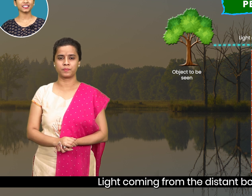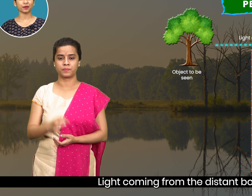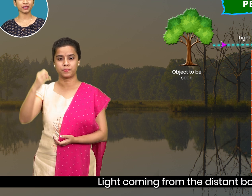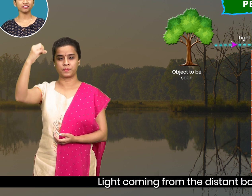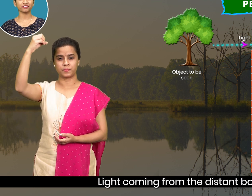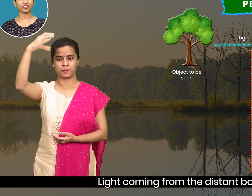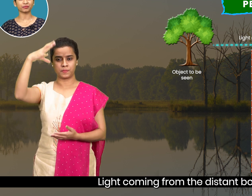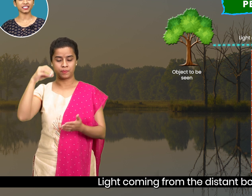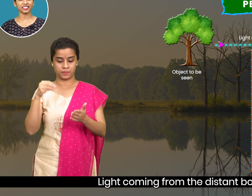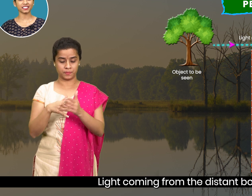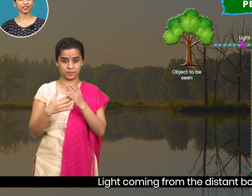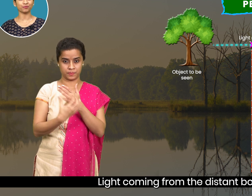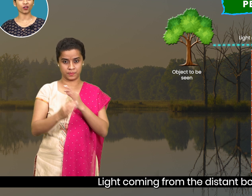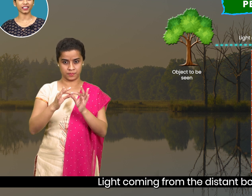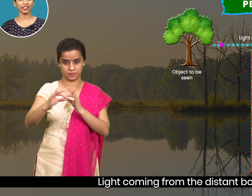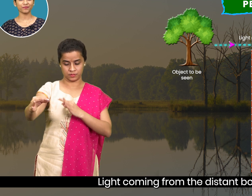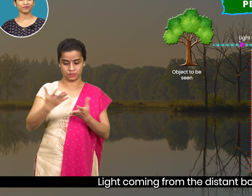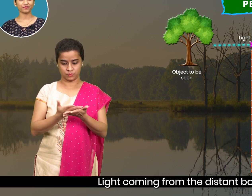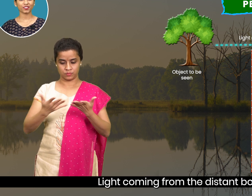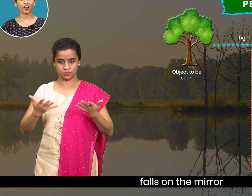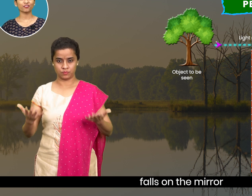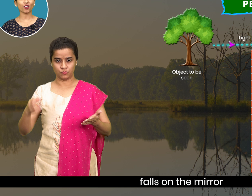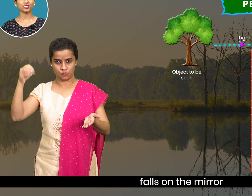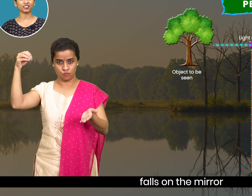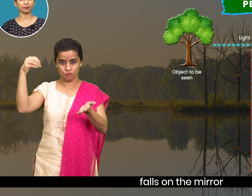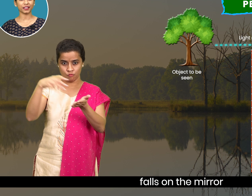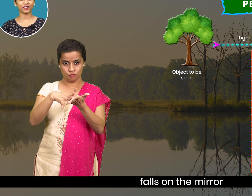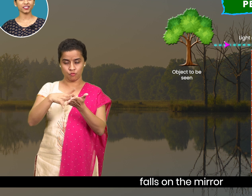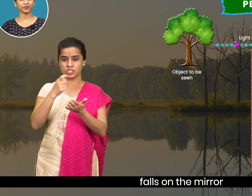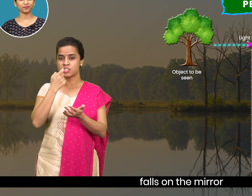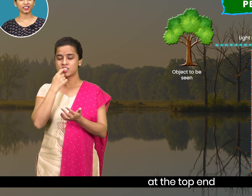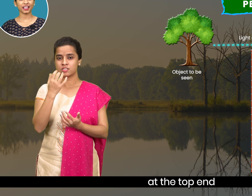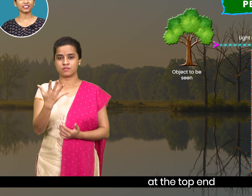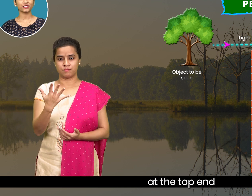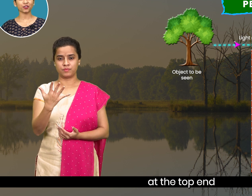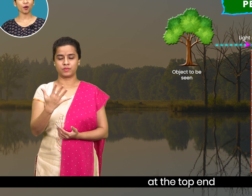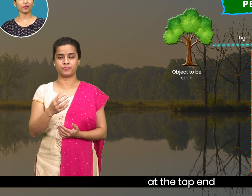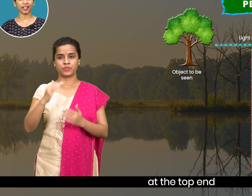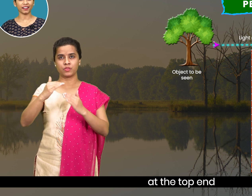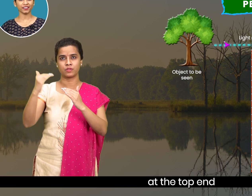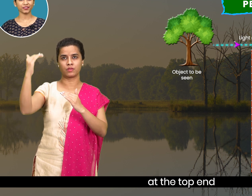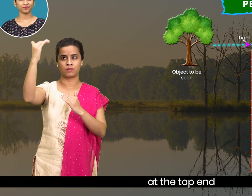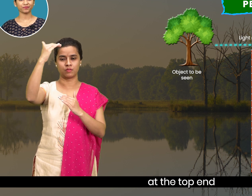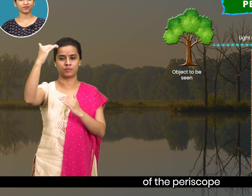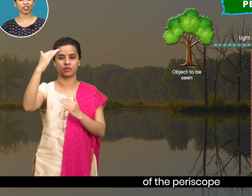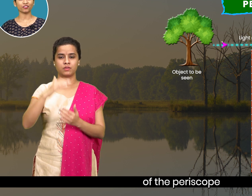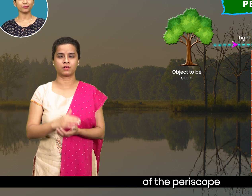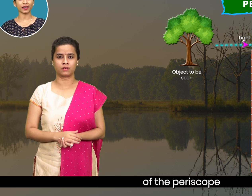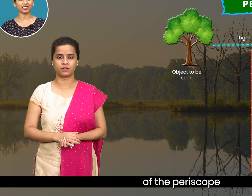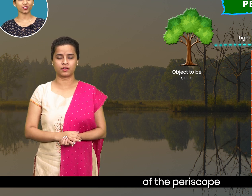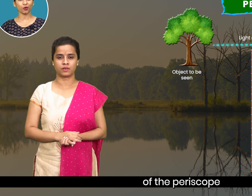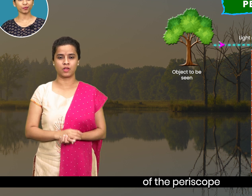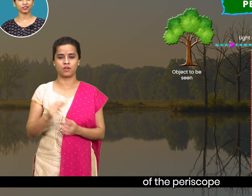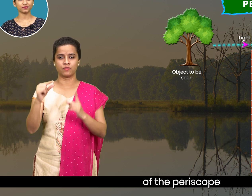Light coming from the distant body falls on the mirror at the top end of